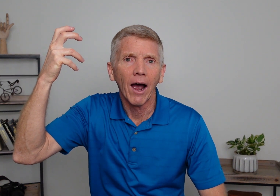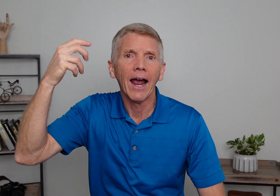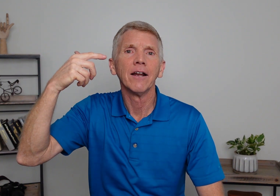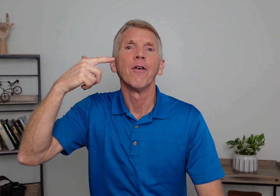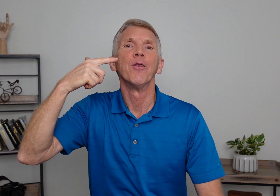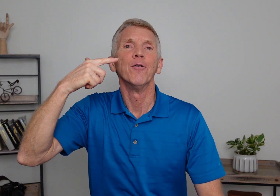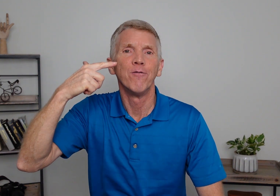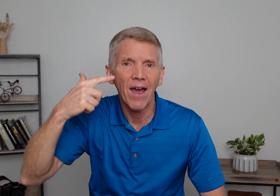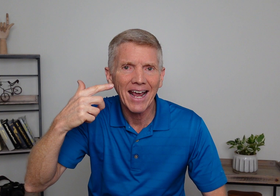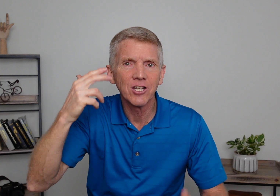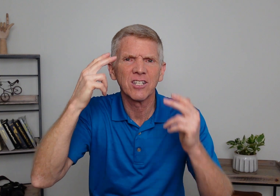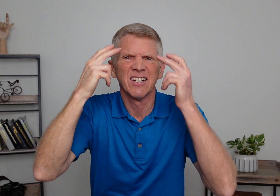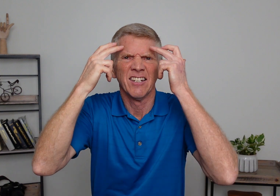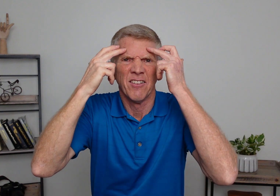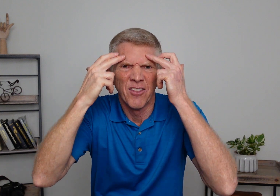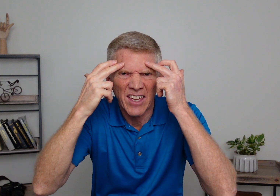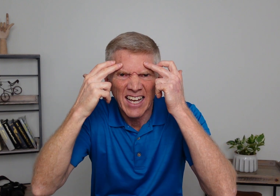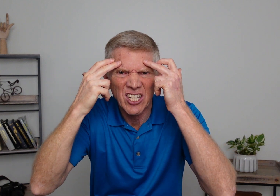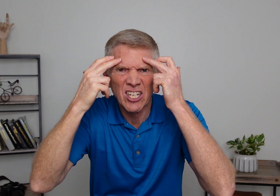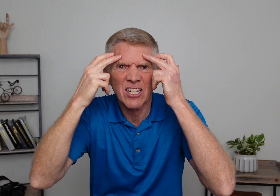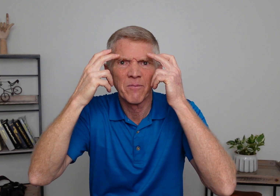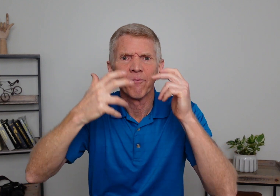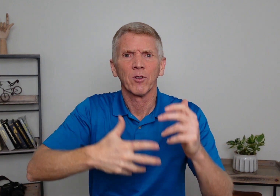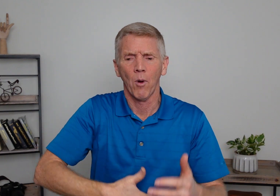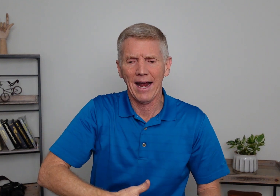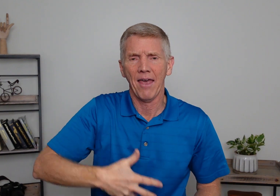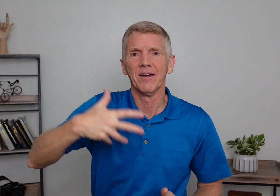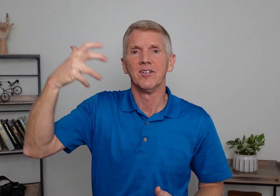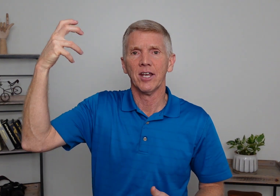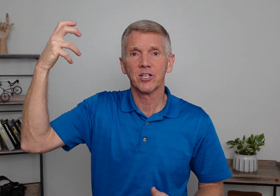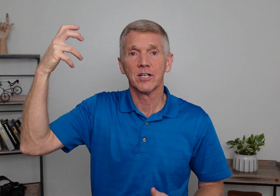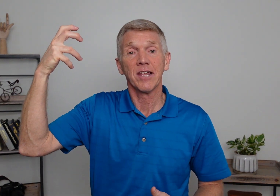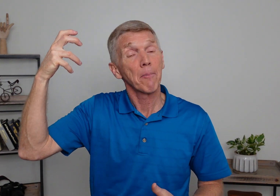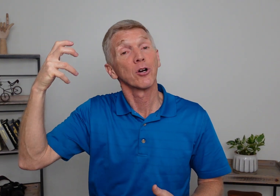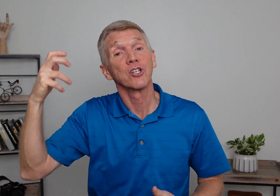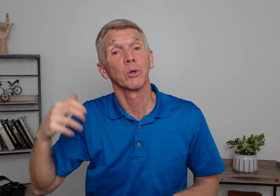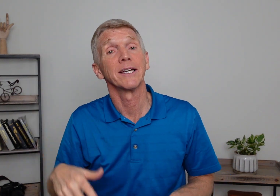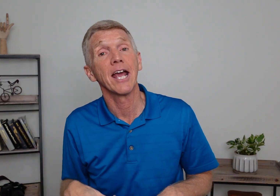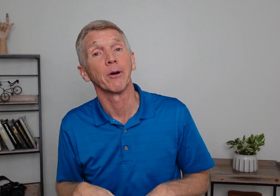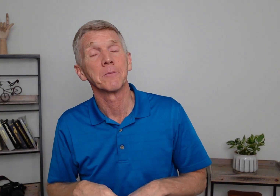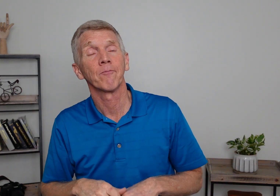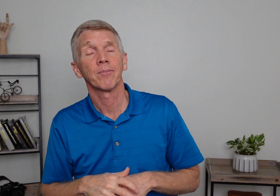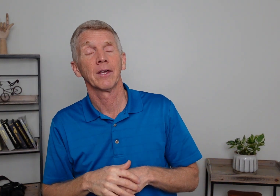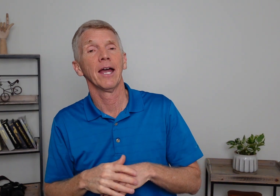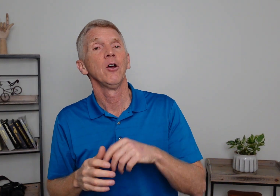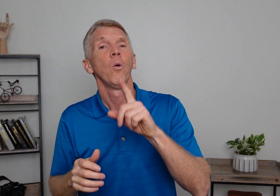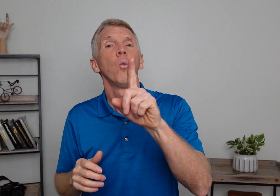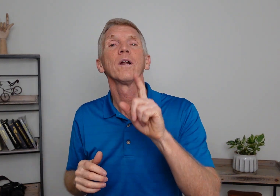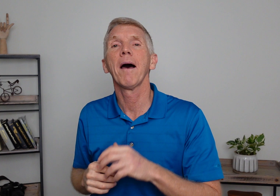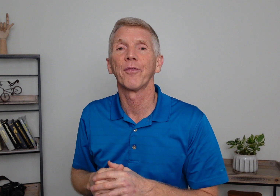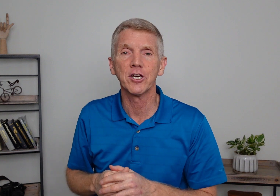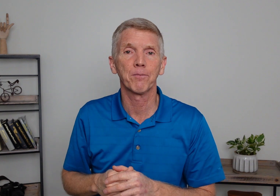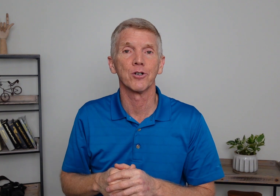right? The face, this, right? And the distance, that person's really angry, okay? What about this person?